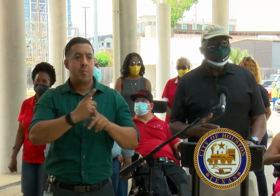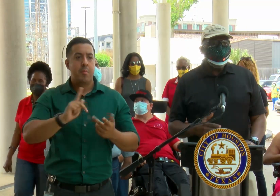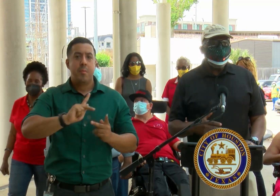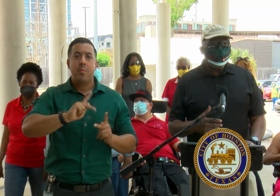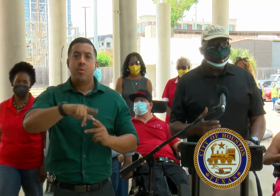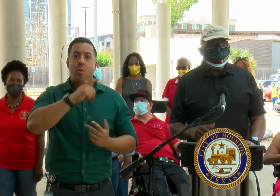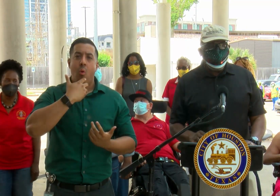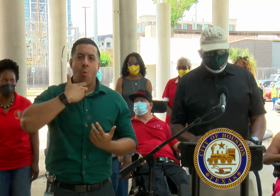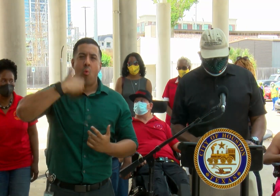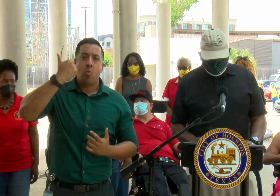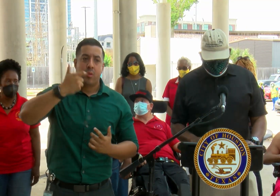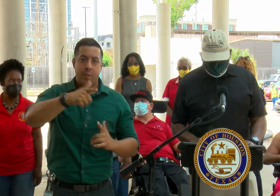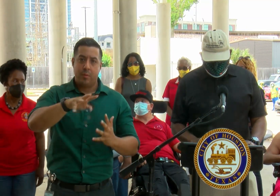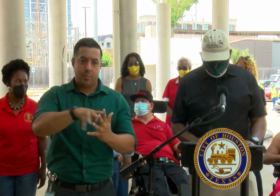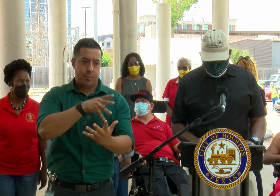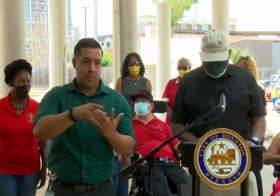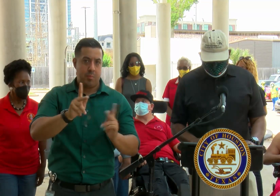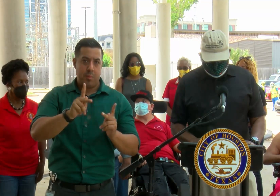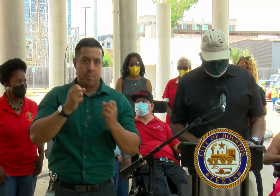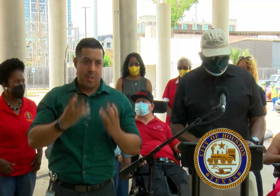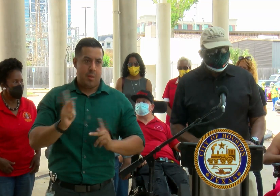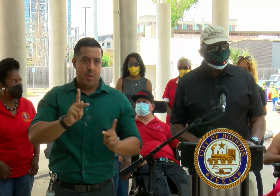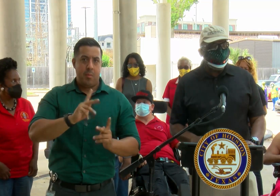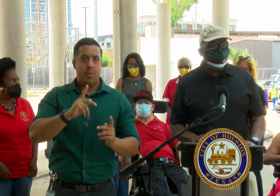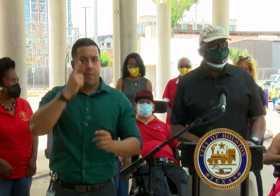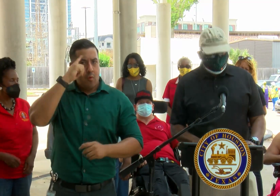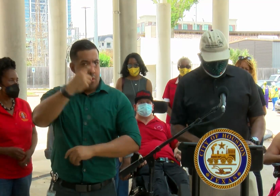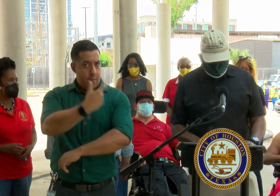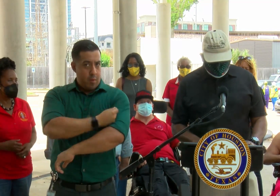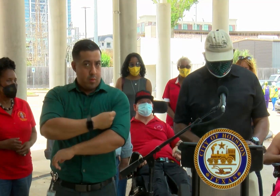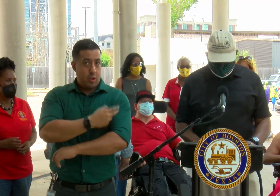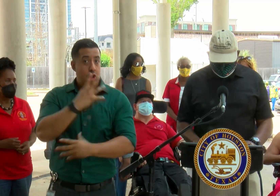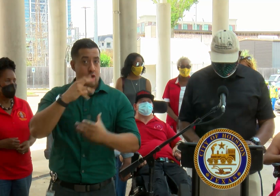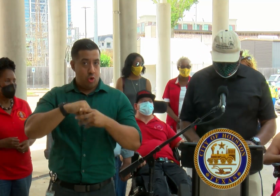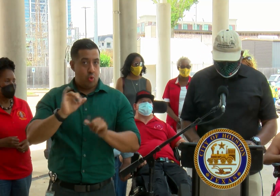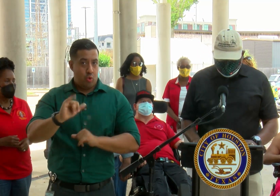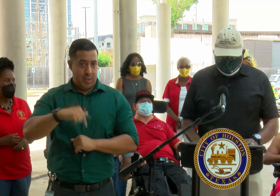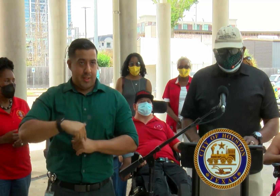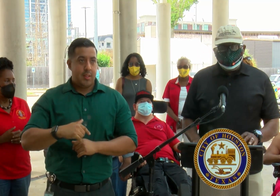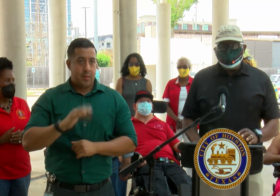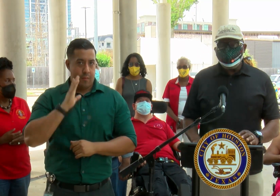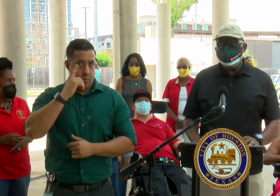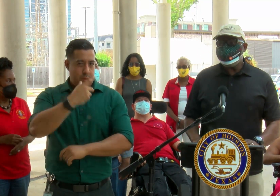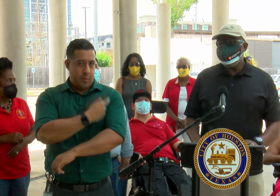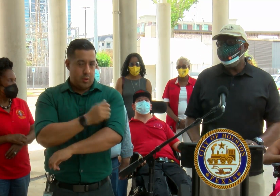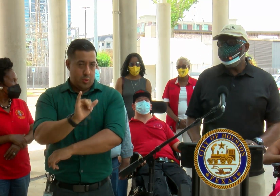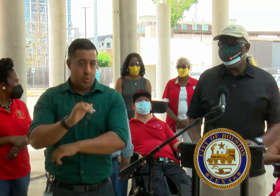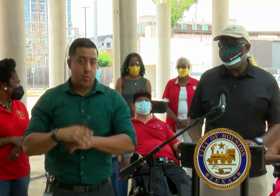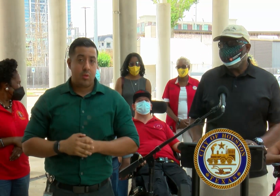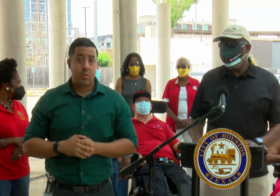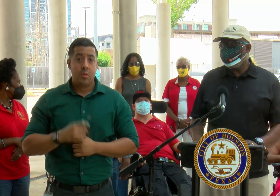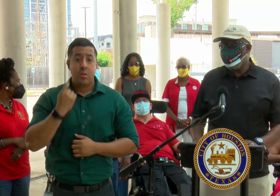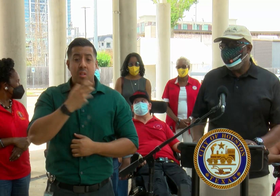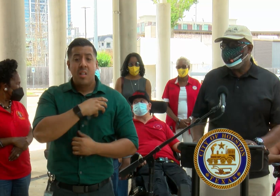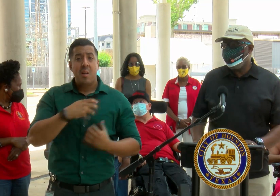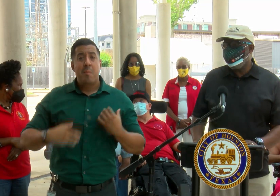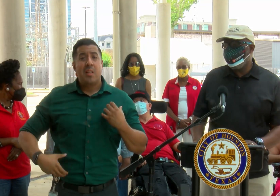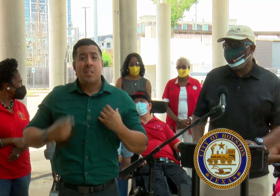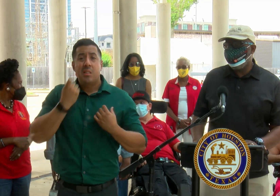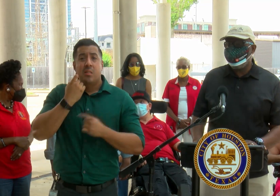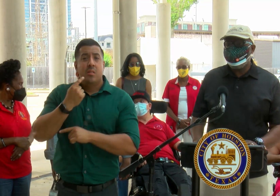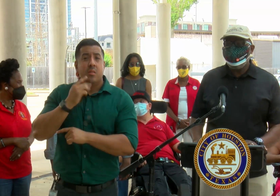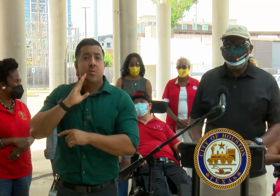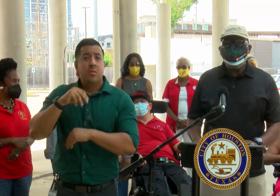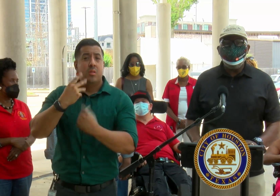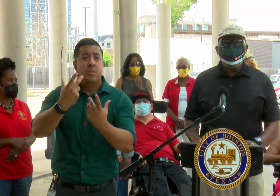scheduling many appointments for people with vaccines, including this one today. The mayor mentioned that we're providing gift cards to people.